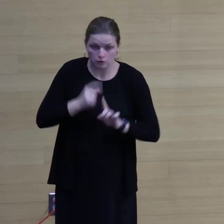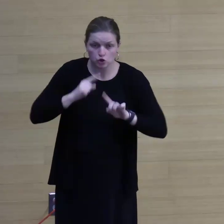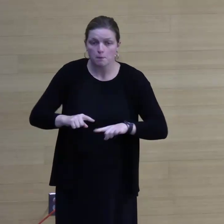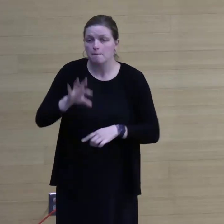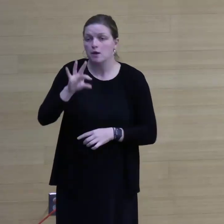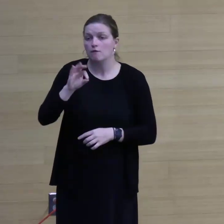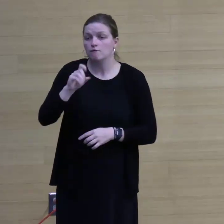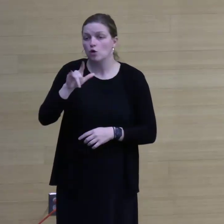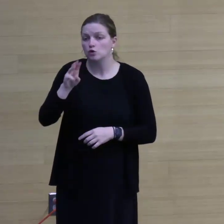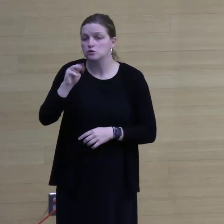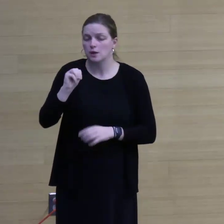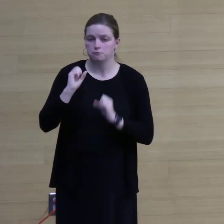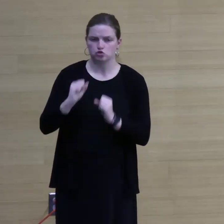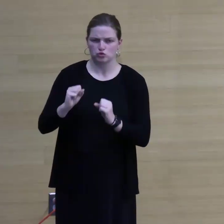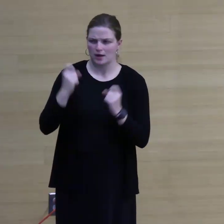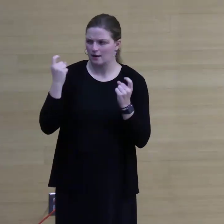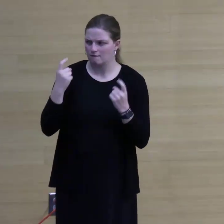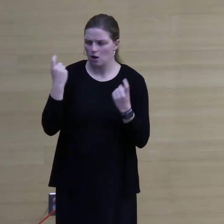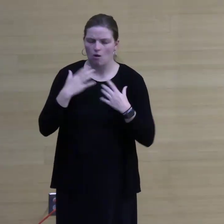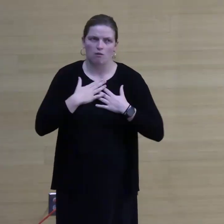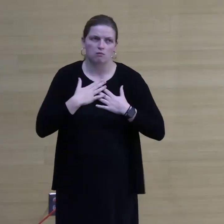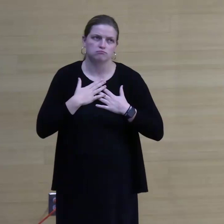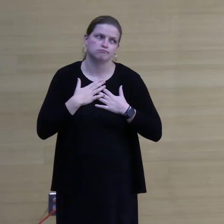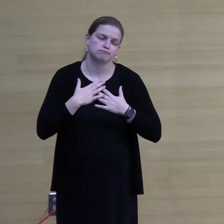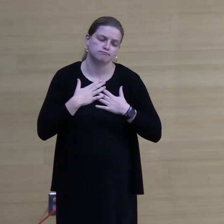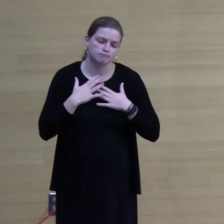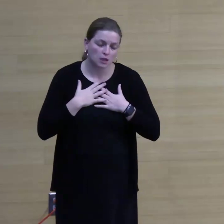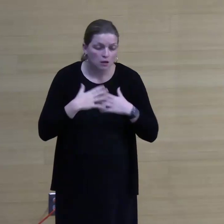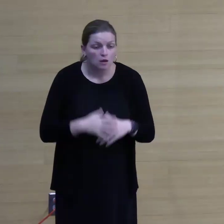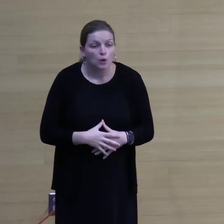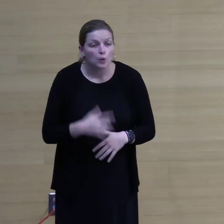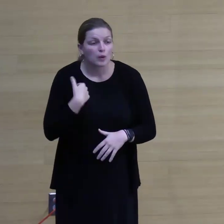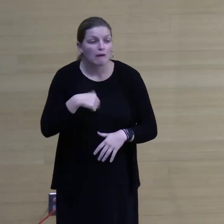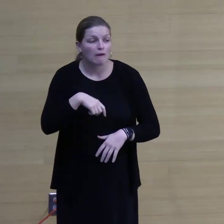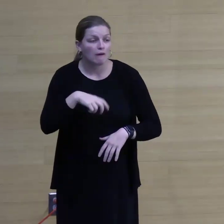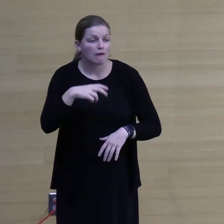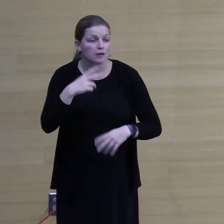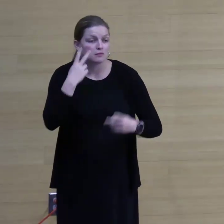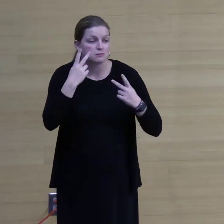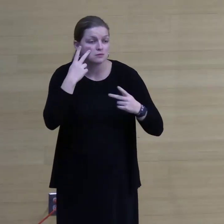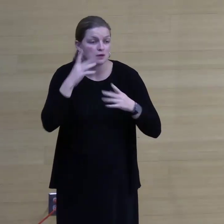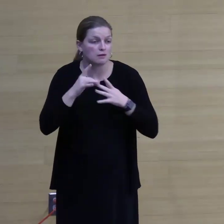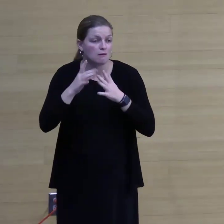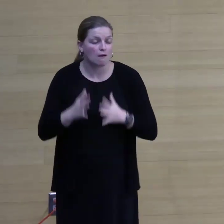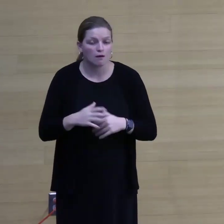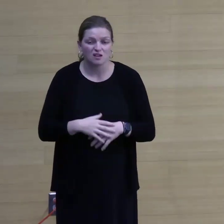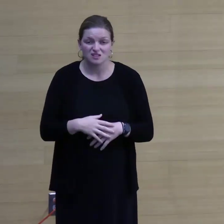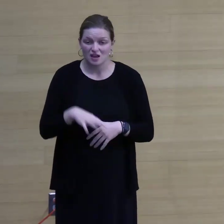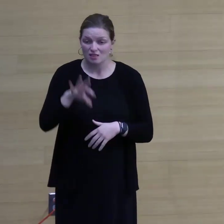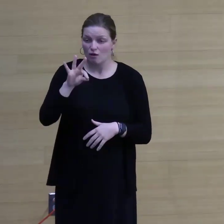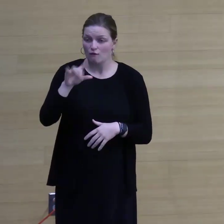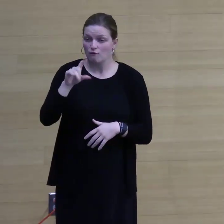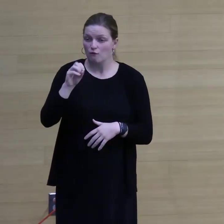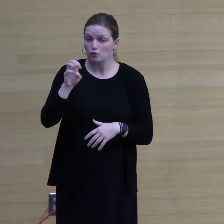Fair or to I miss Folsom Street Fair. yes, we had sighted guides at the Folsom